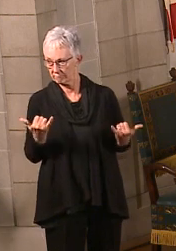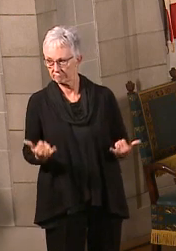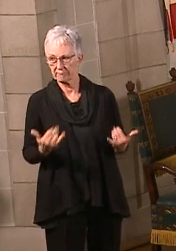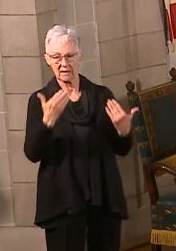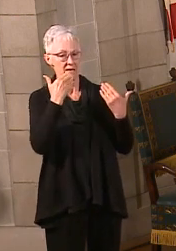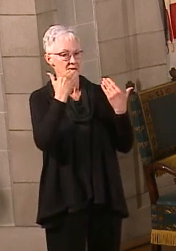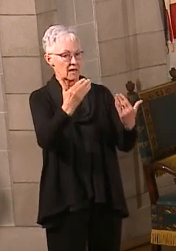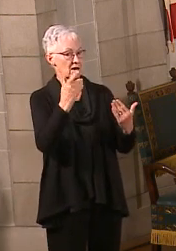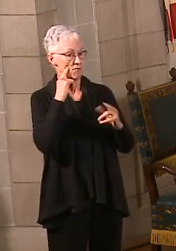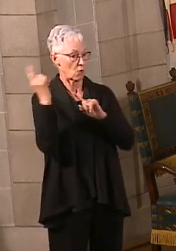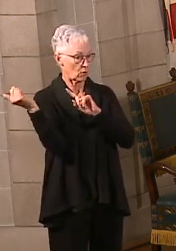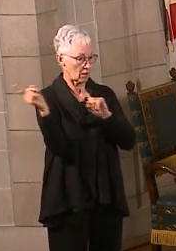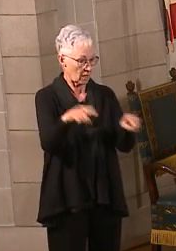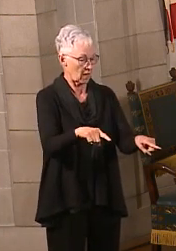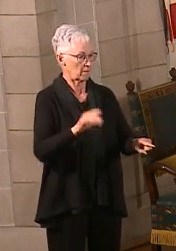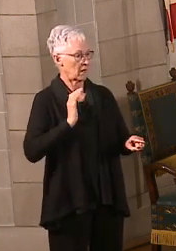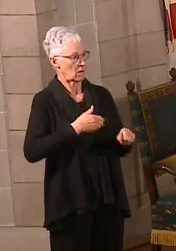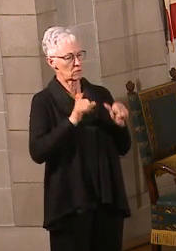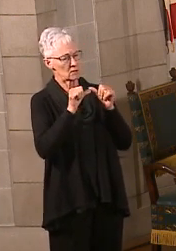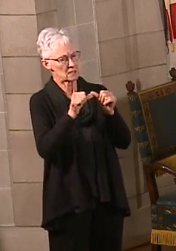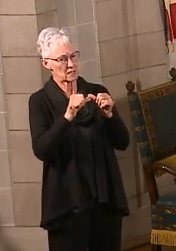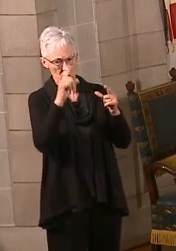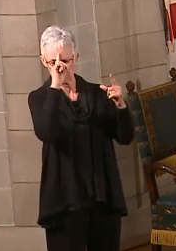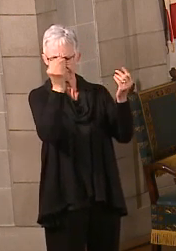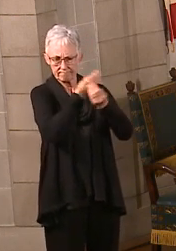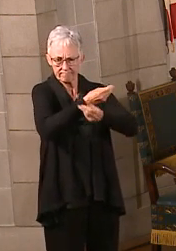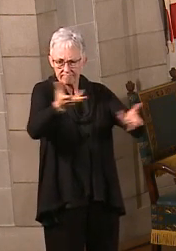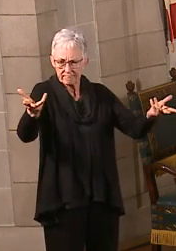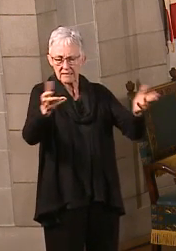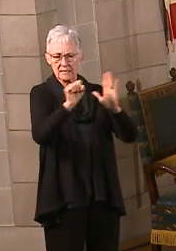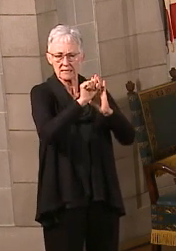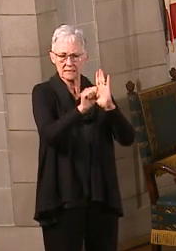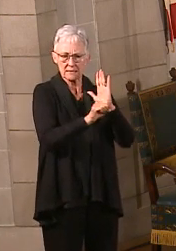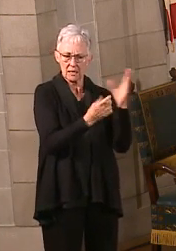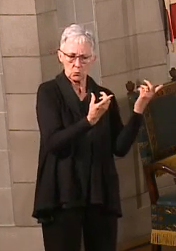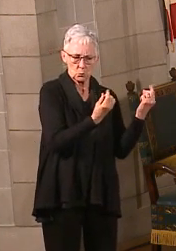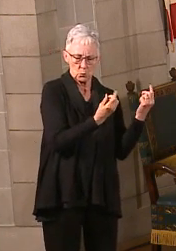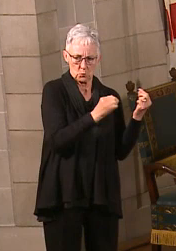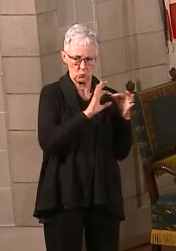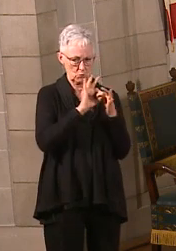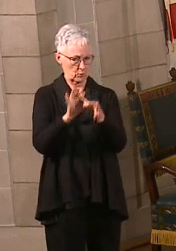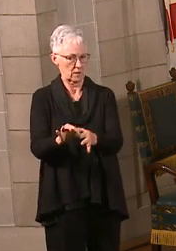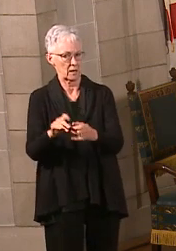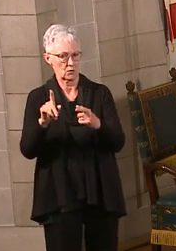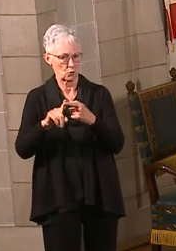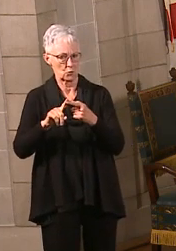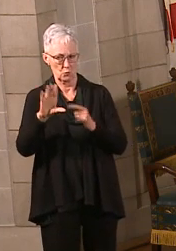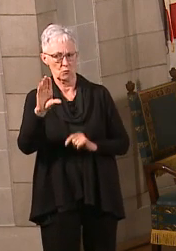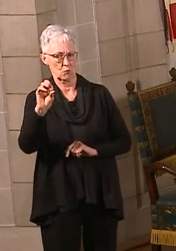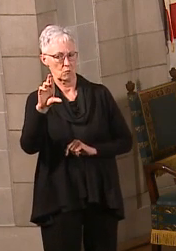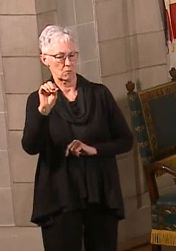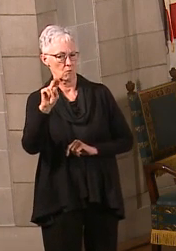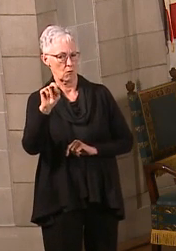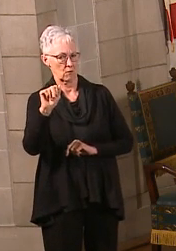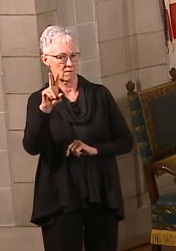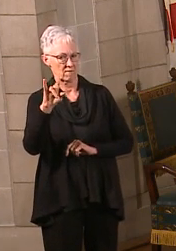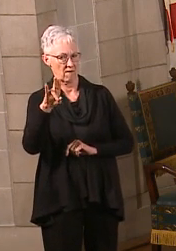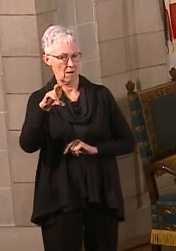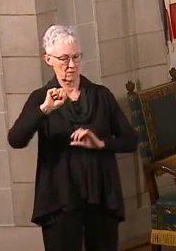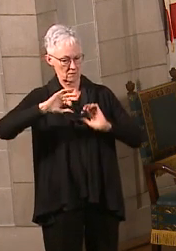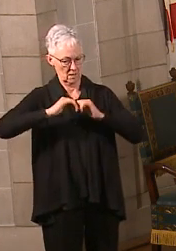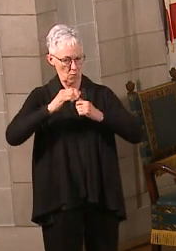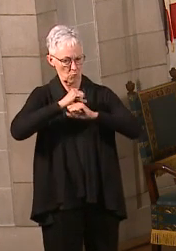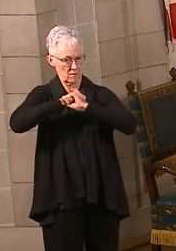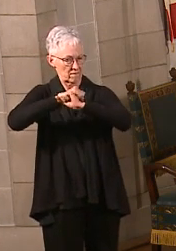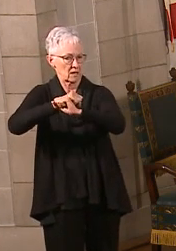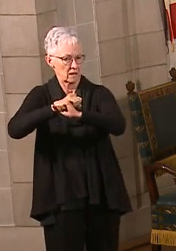for our continuing communications on how the state is working to fight the spread of coronavirus here in Nebraska. And